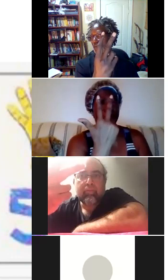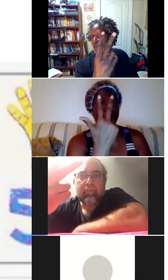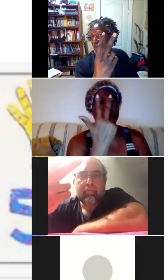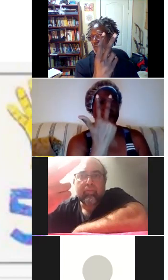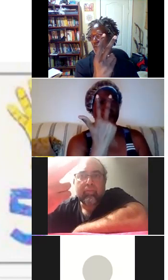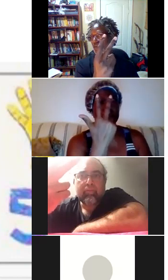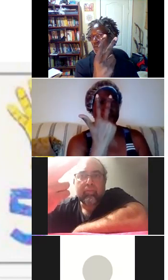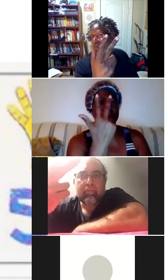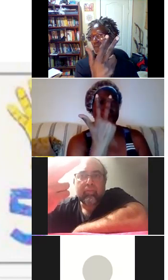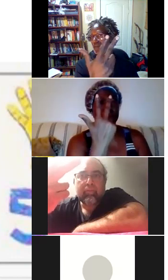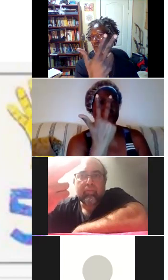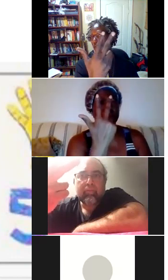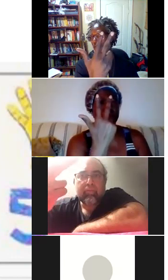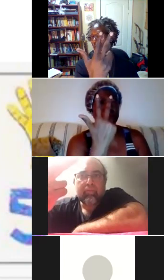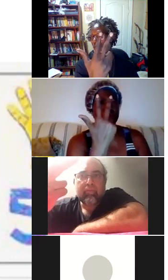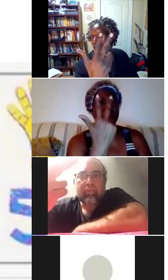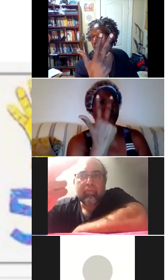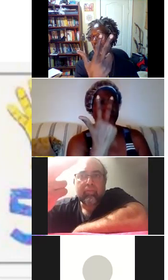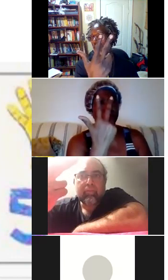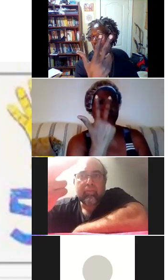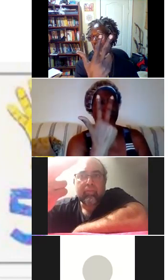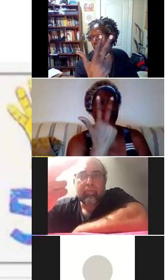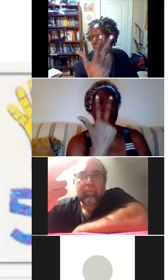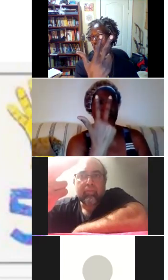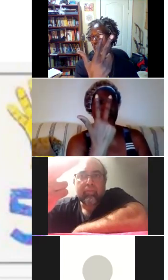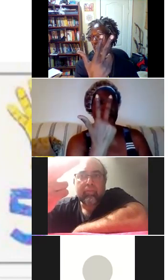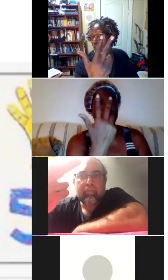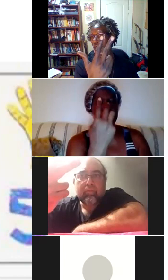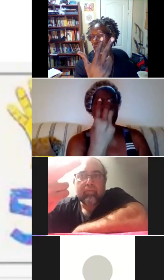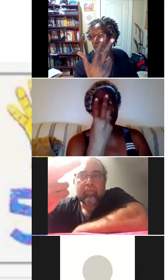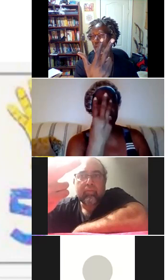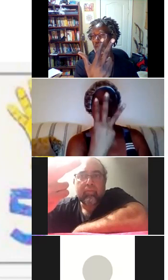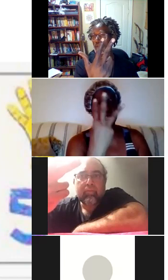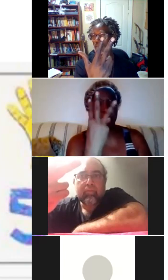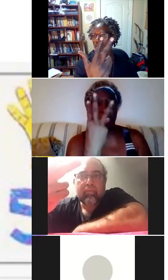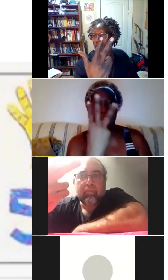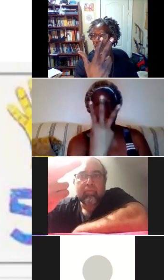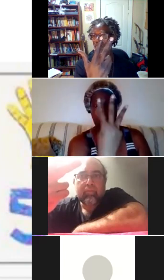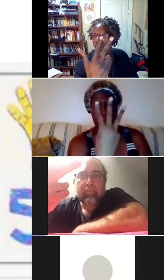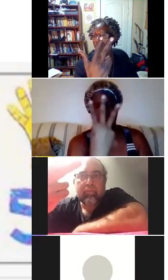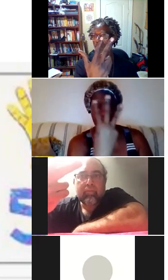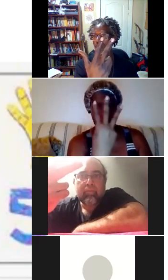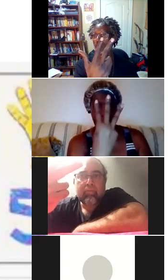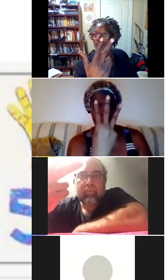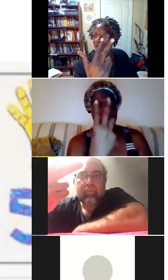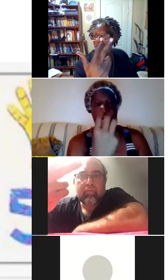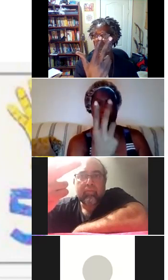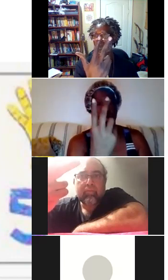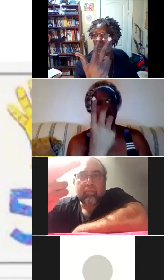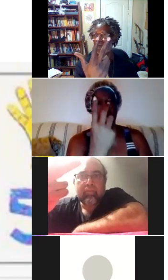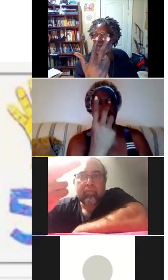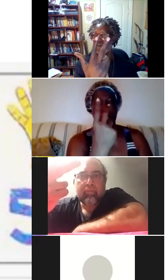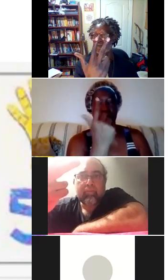3. Bring your thumb out for 3. So this is not 3 in